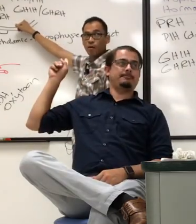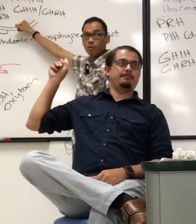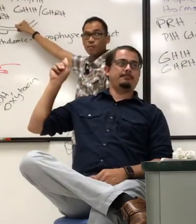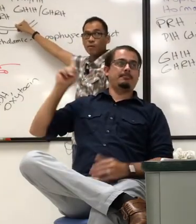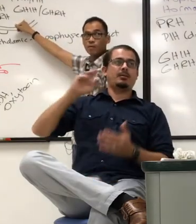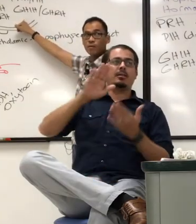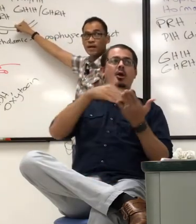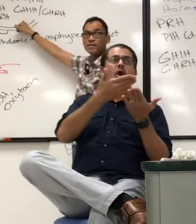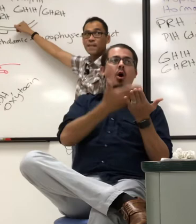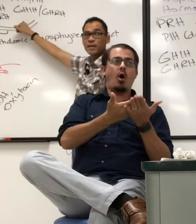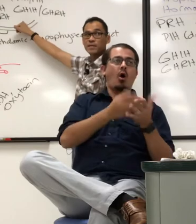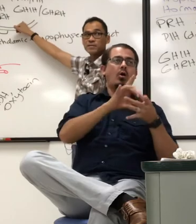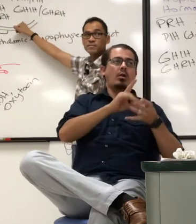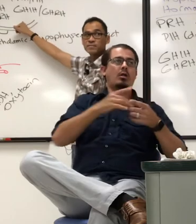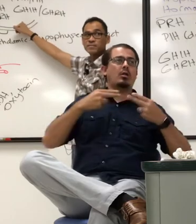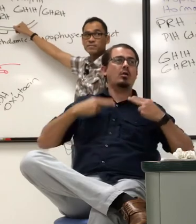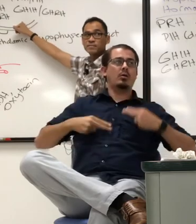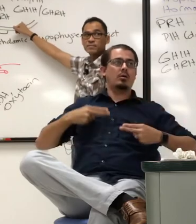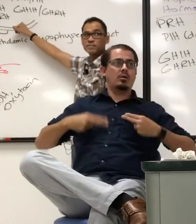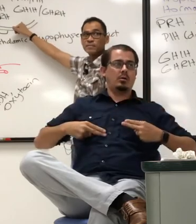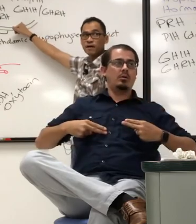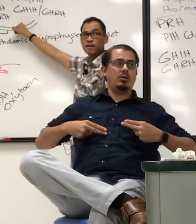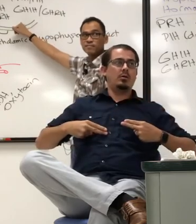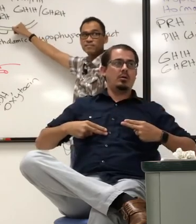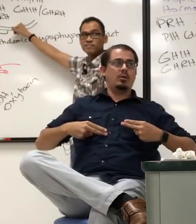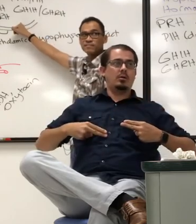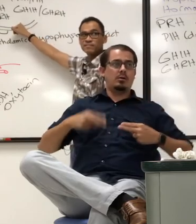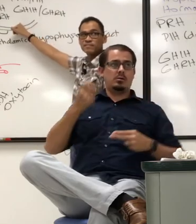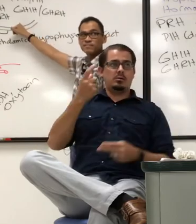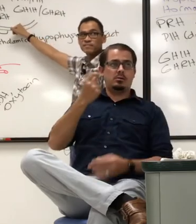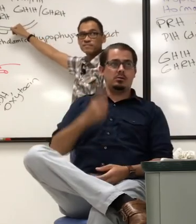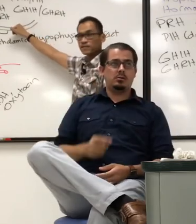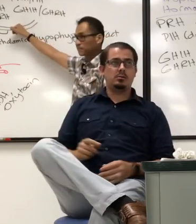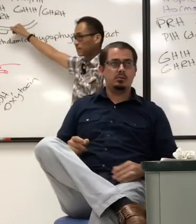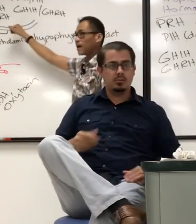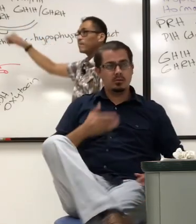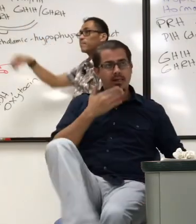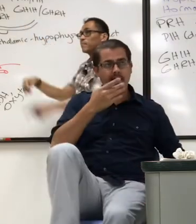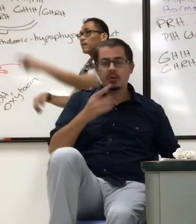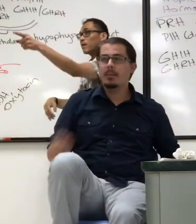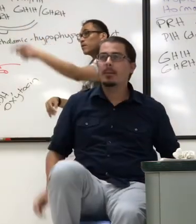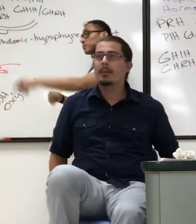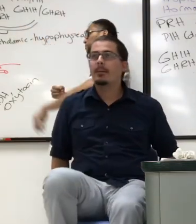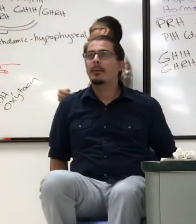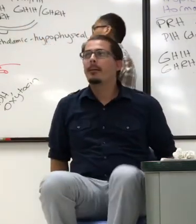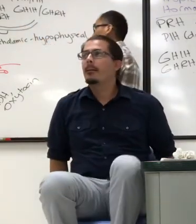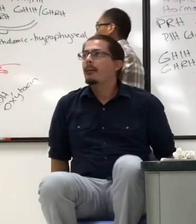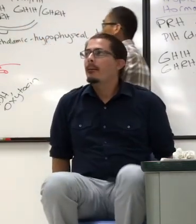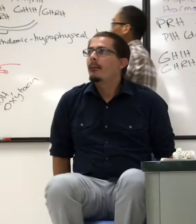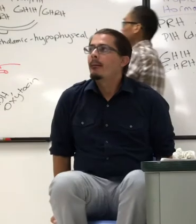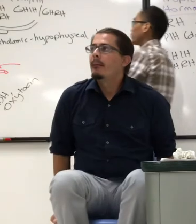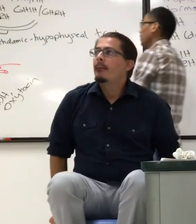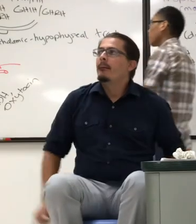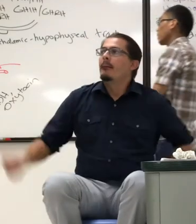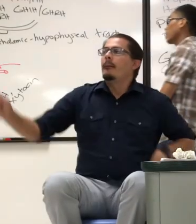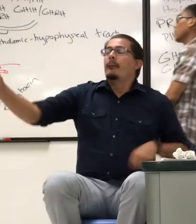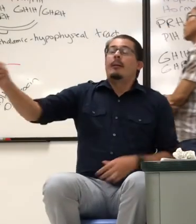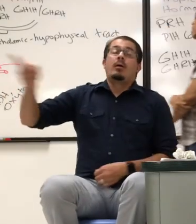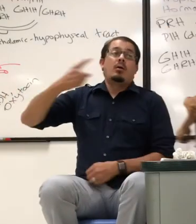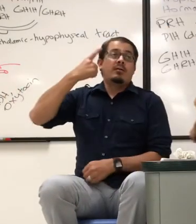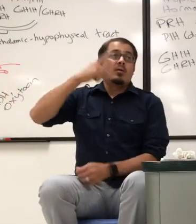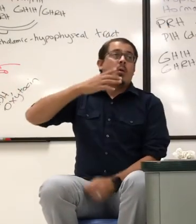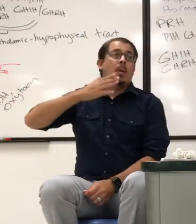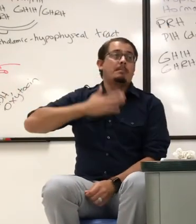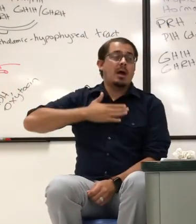Okay, so they're all hormonal as a mechanism. Alright? Thanks. Yeah, question. So from my